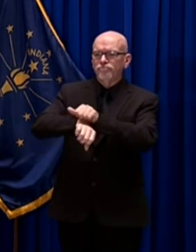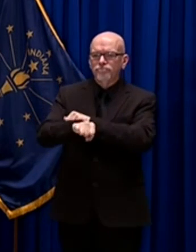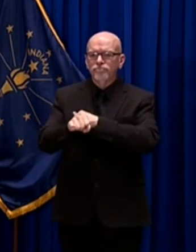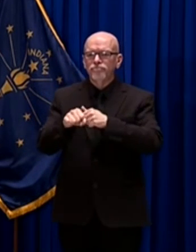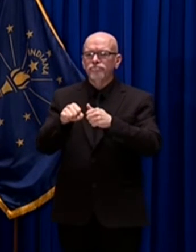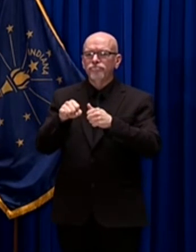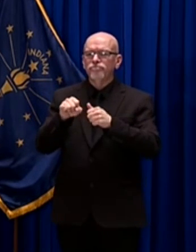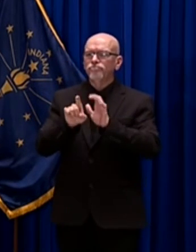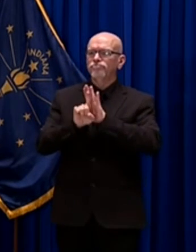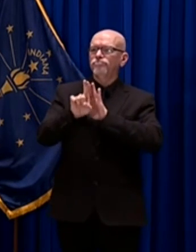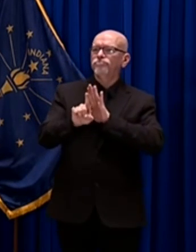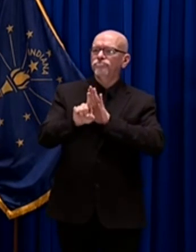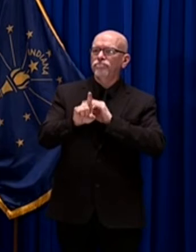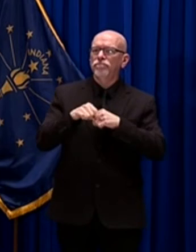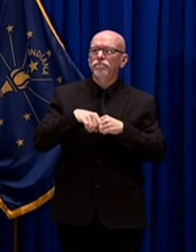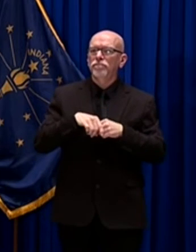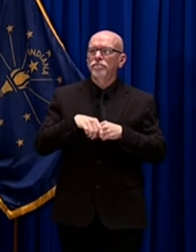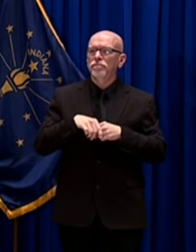in